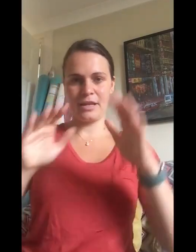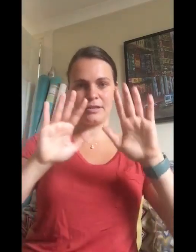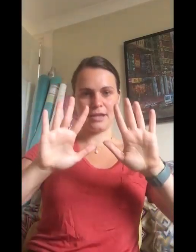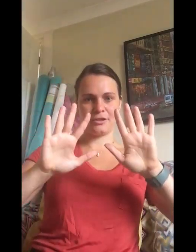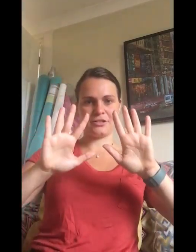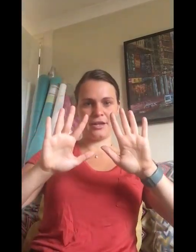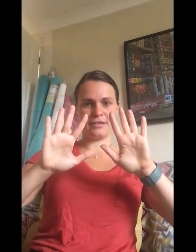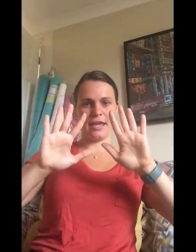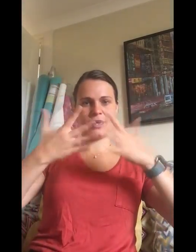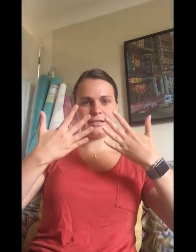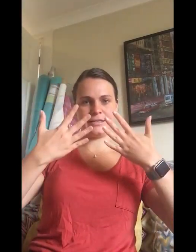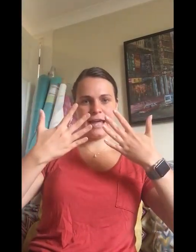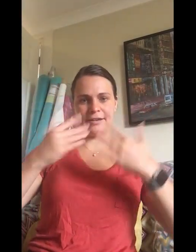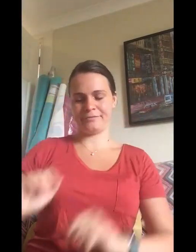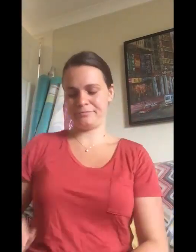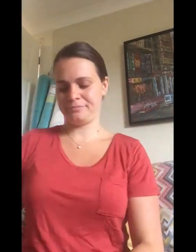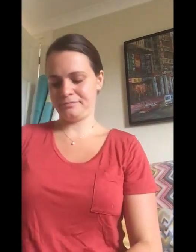So just so you can see, 10.